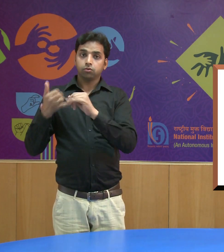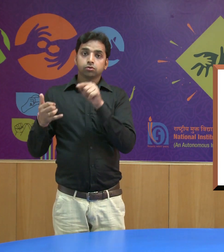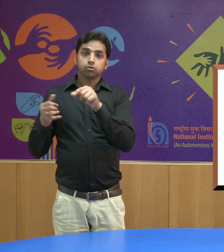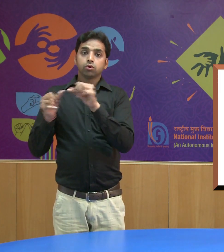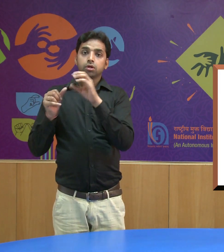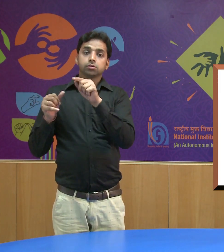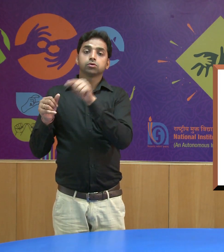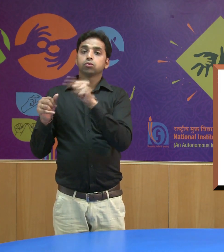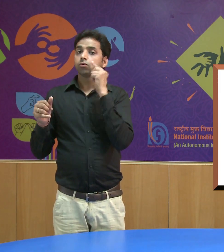www.nios.ac.in.